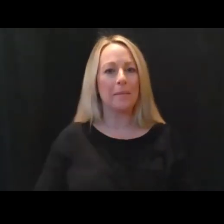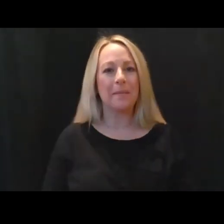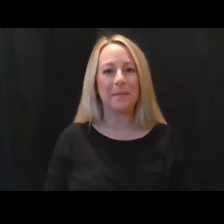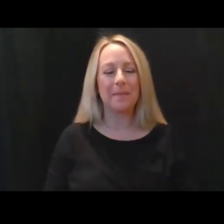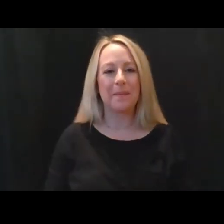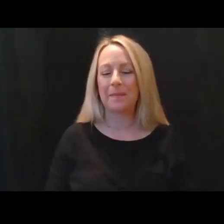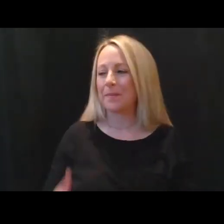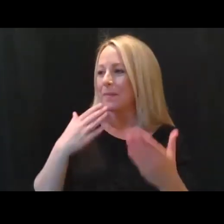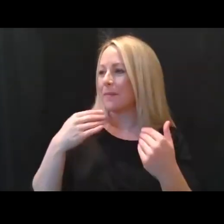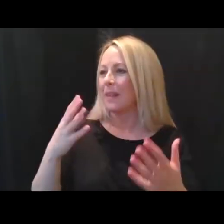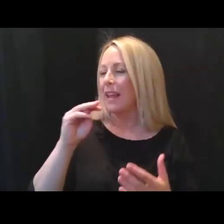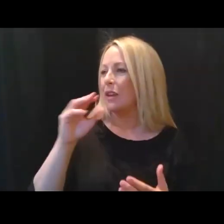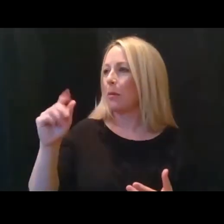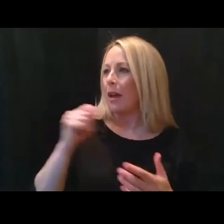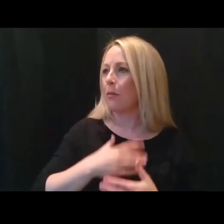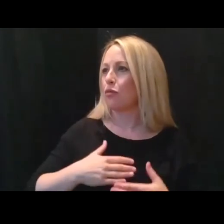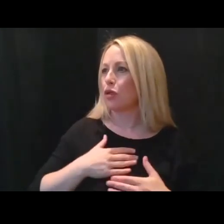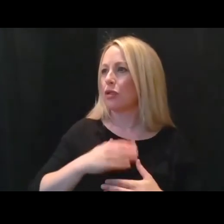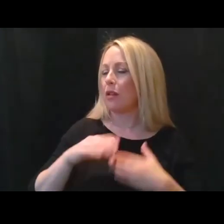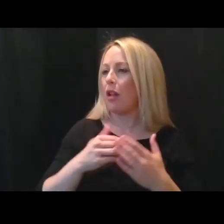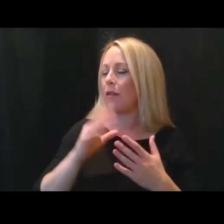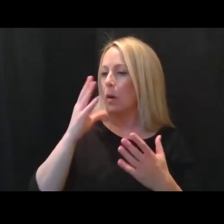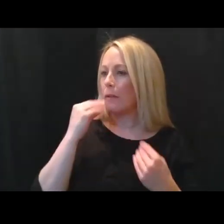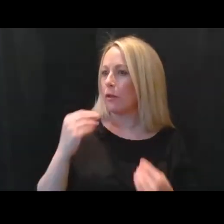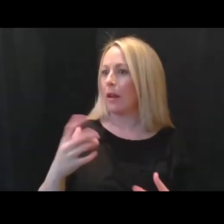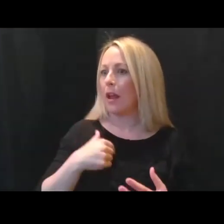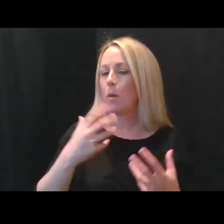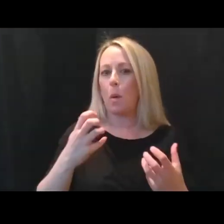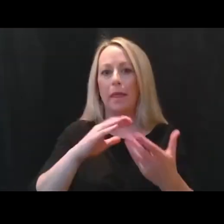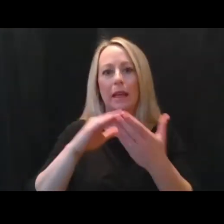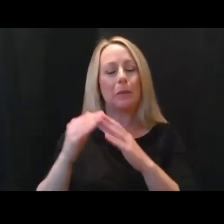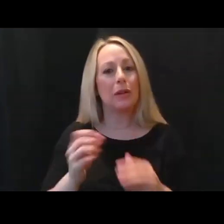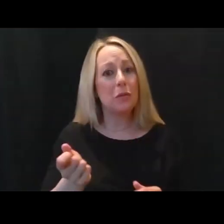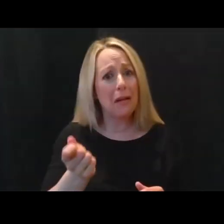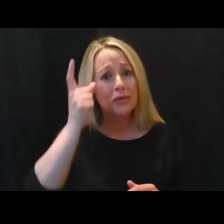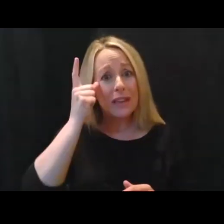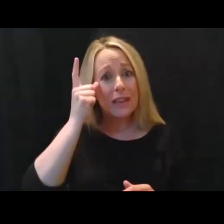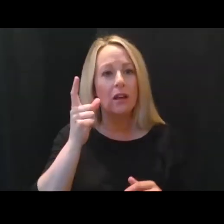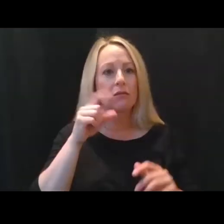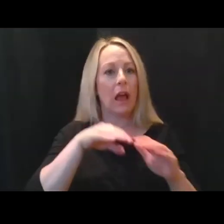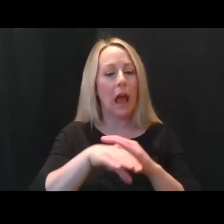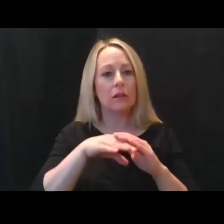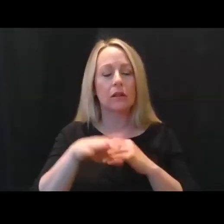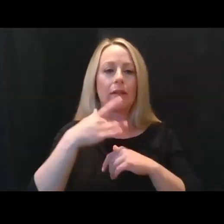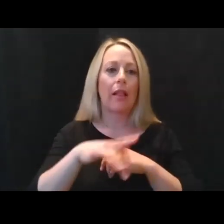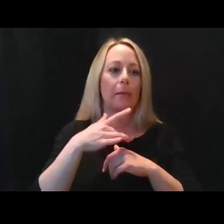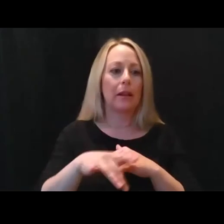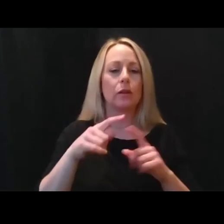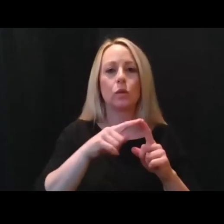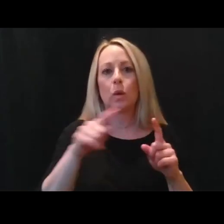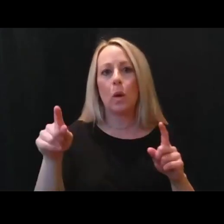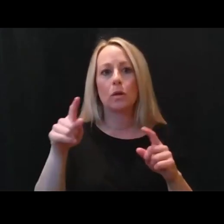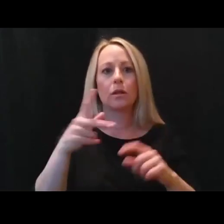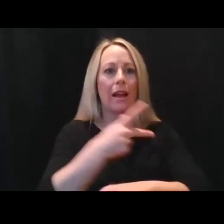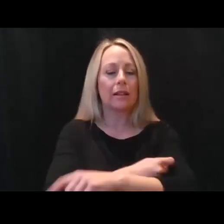Thank you very much, Matt. Appreciate all that information. And we wanted the community to understand, access and availability to these vaccines through our